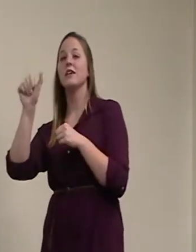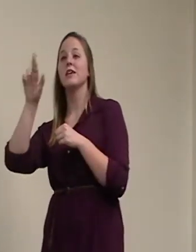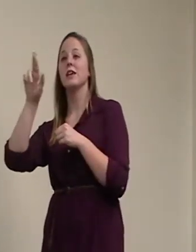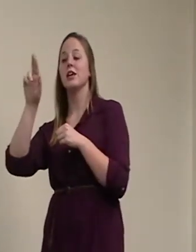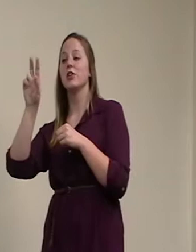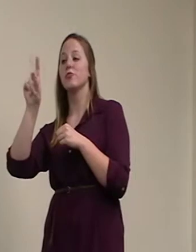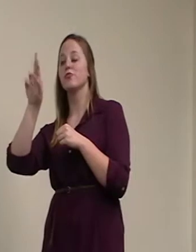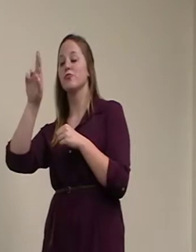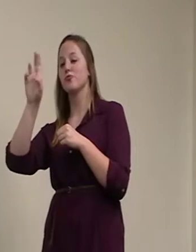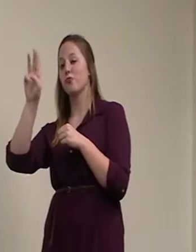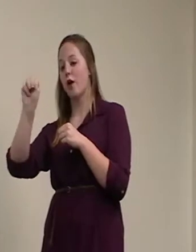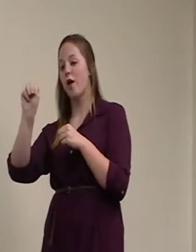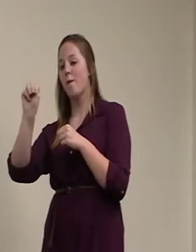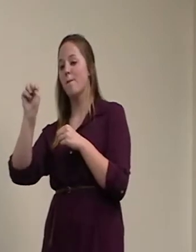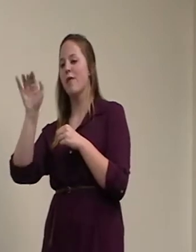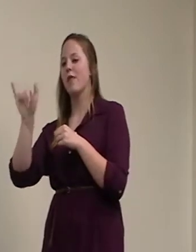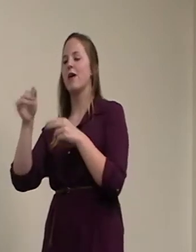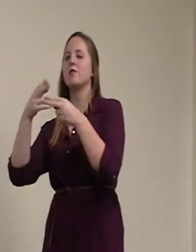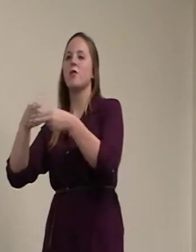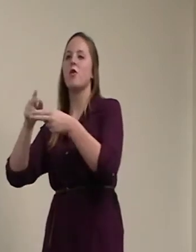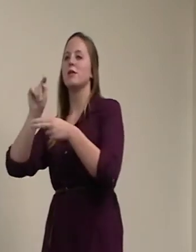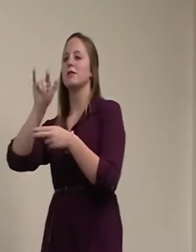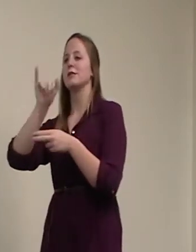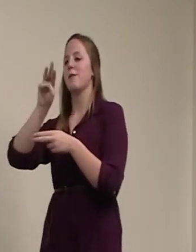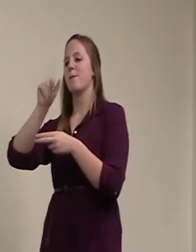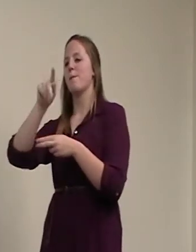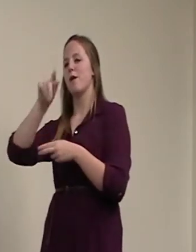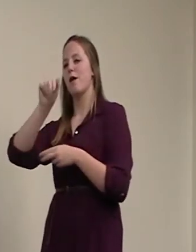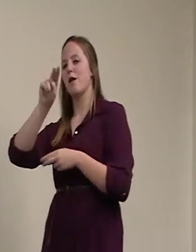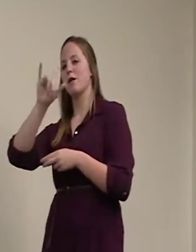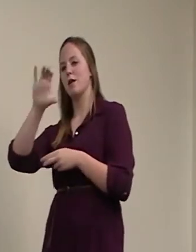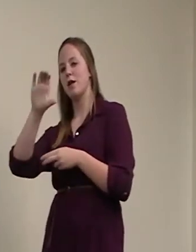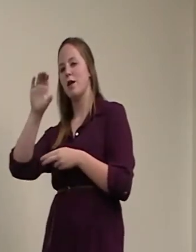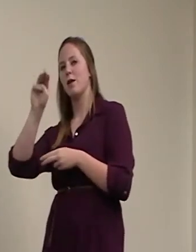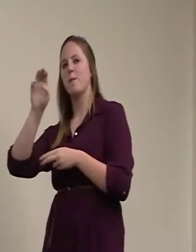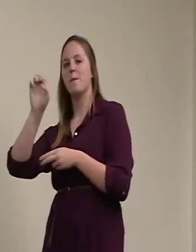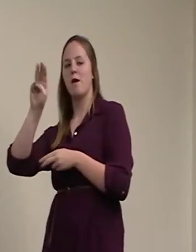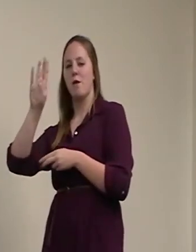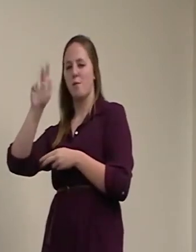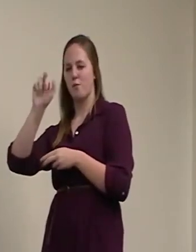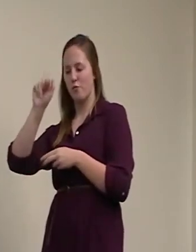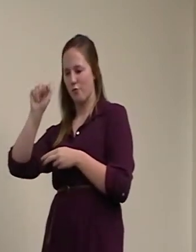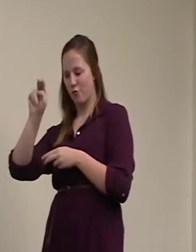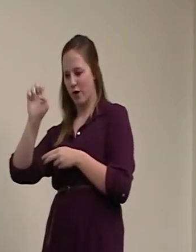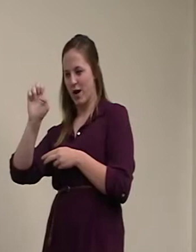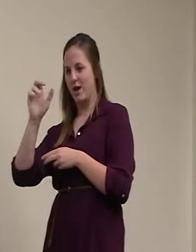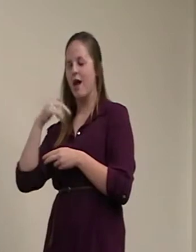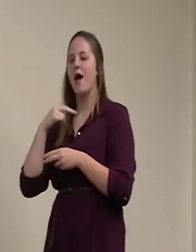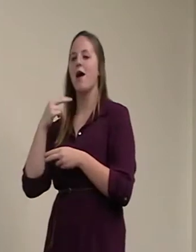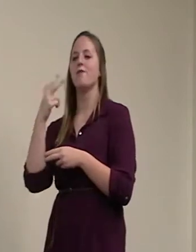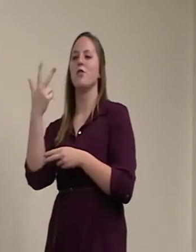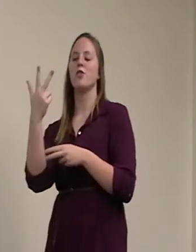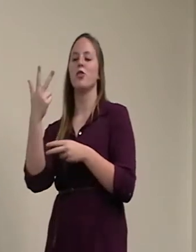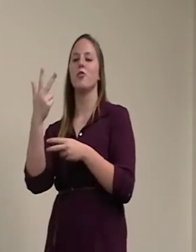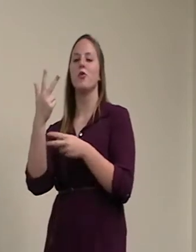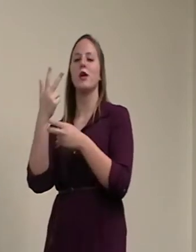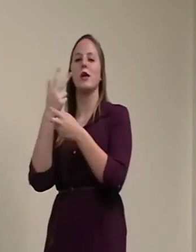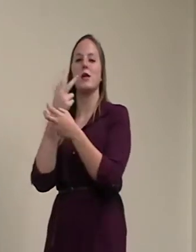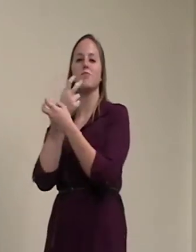tympanic membrane. Three of the tiniest bones in the body, the malleus, incus, and stapes, or